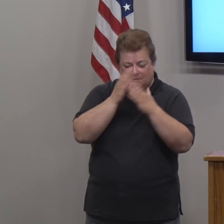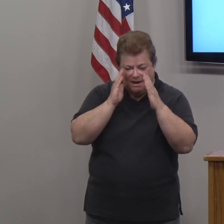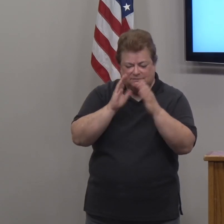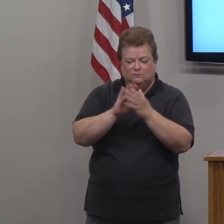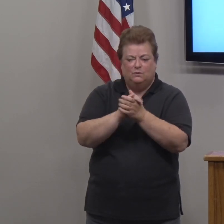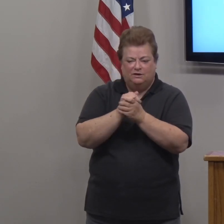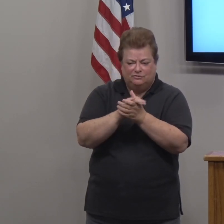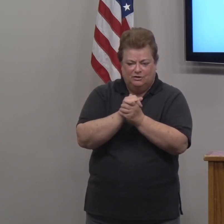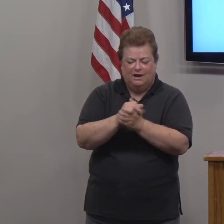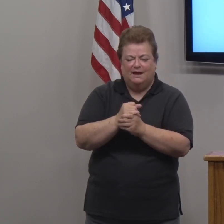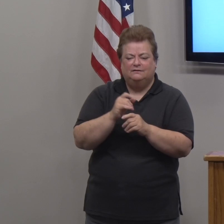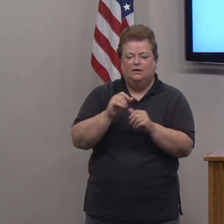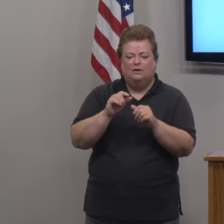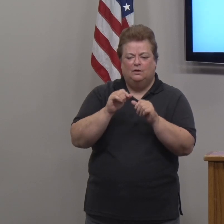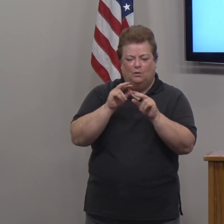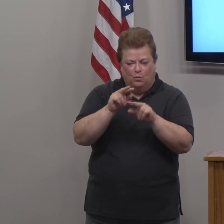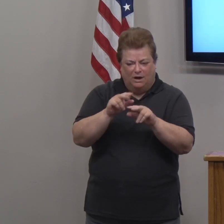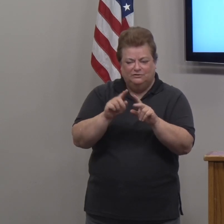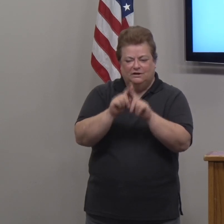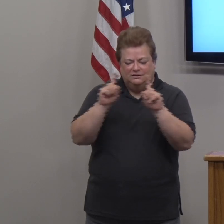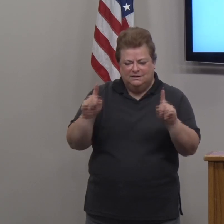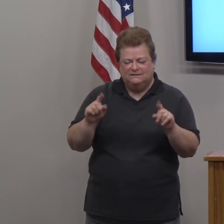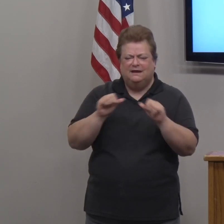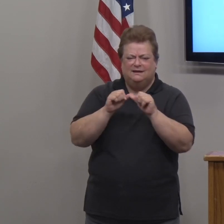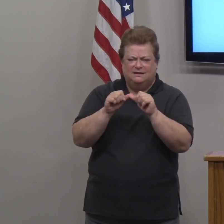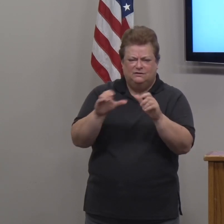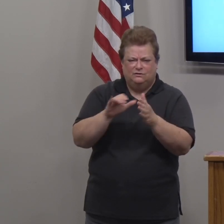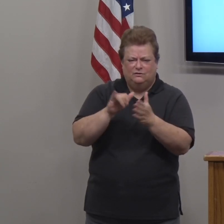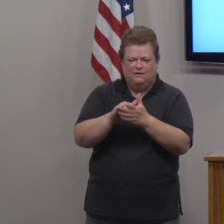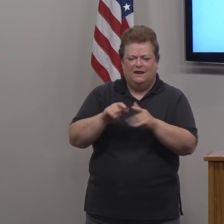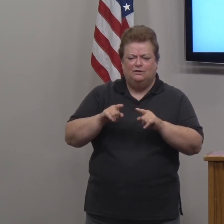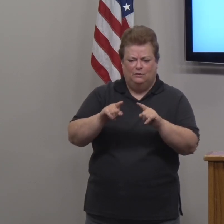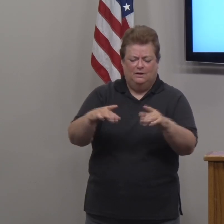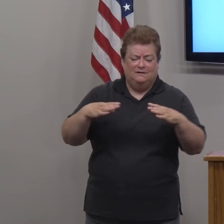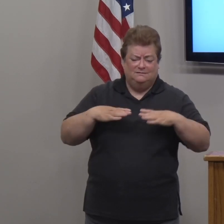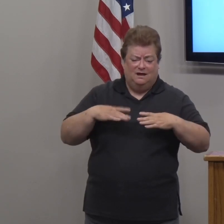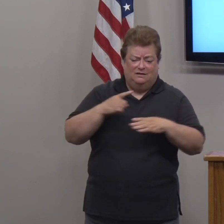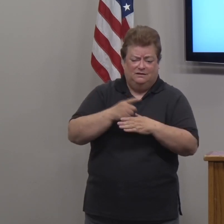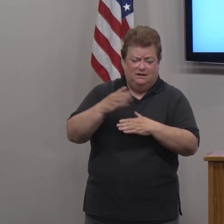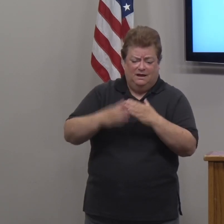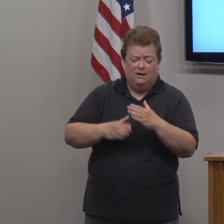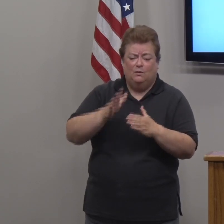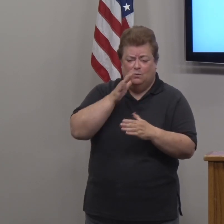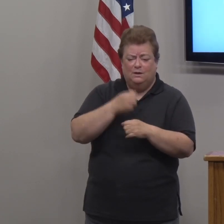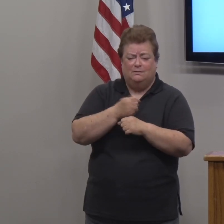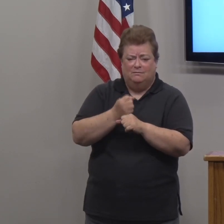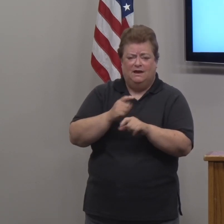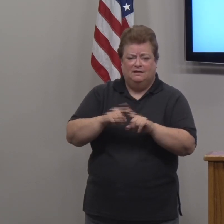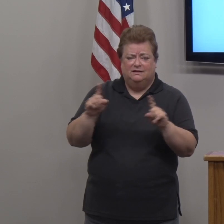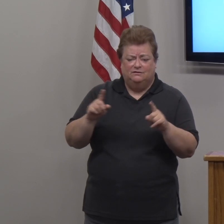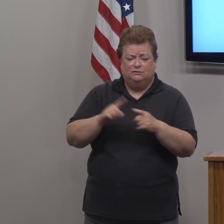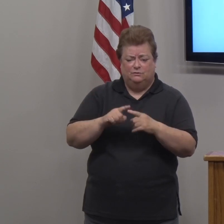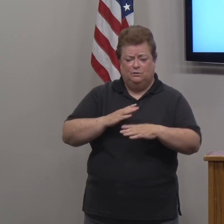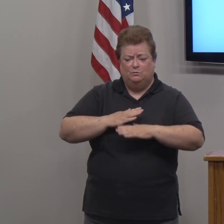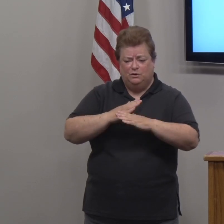washing your hands, and watching your distance. Please continue to do so over the holiday weekend. It really will make a difference in helping to